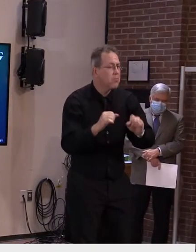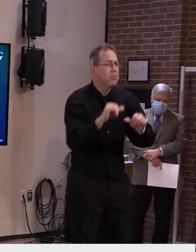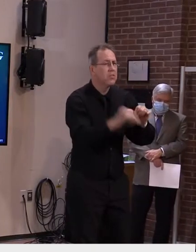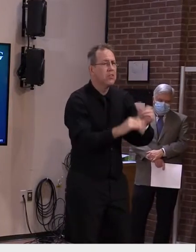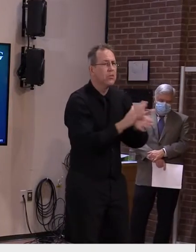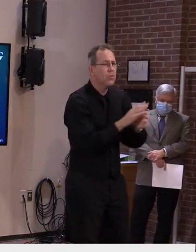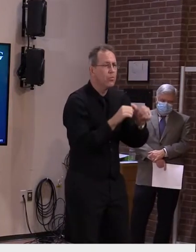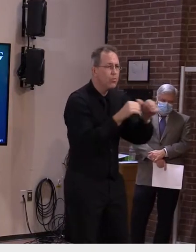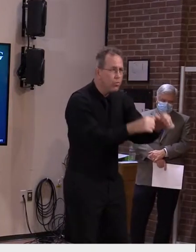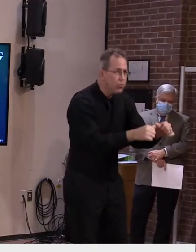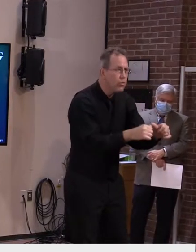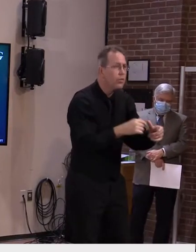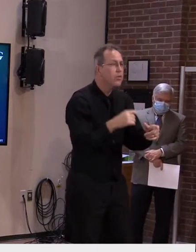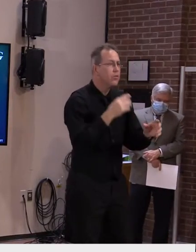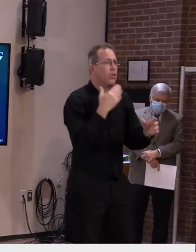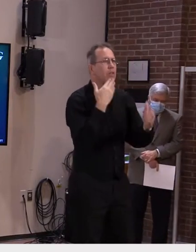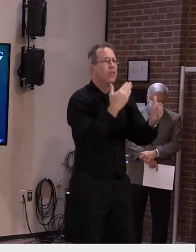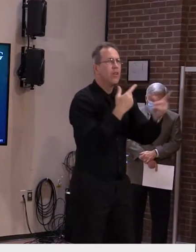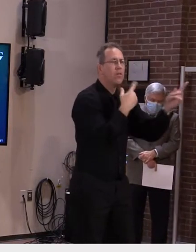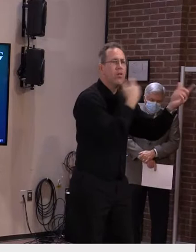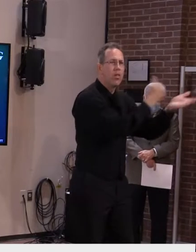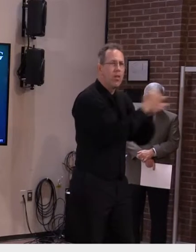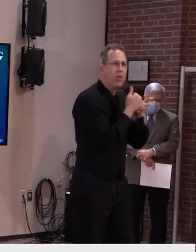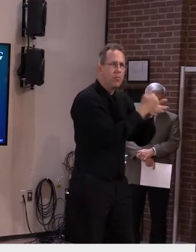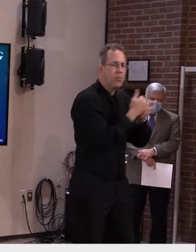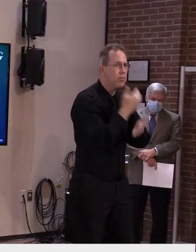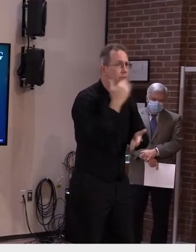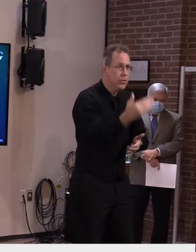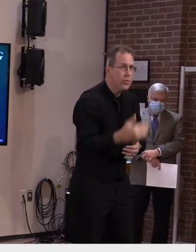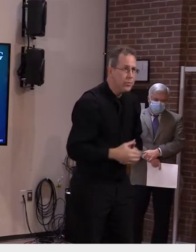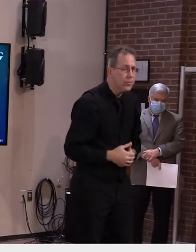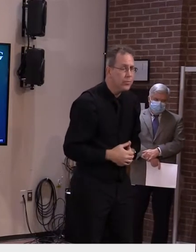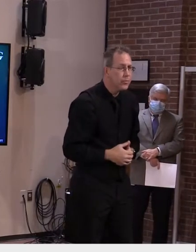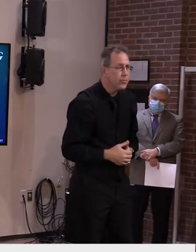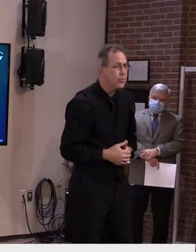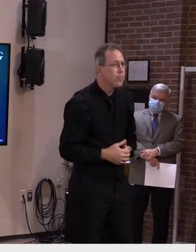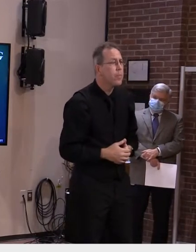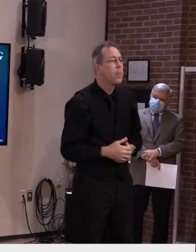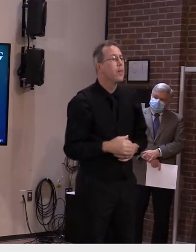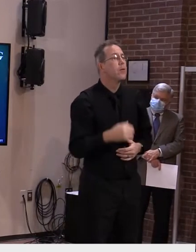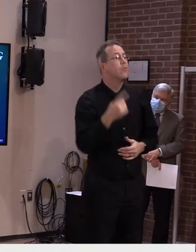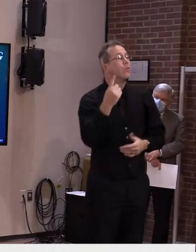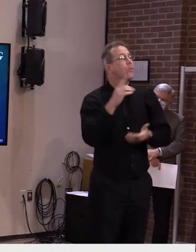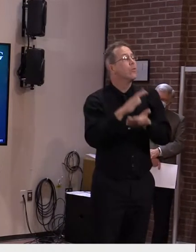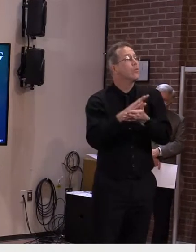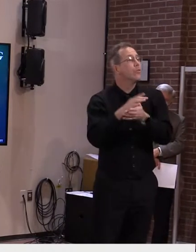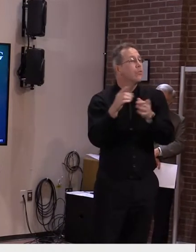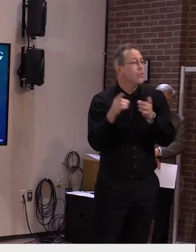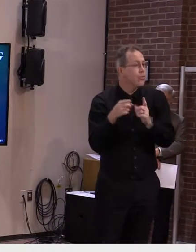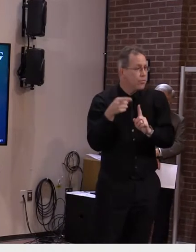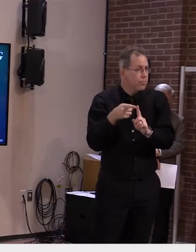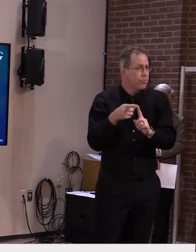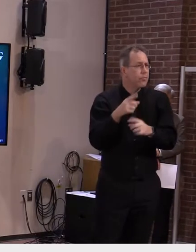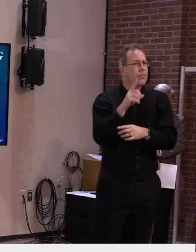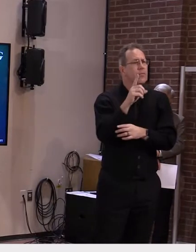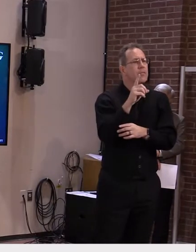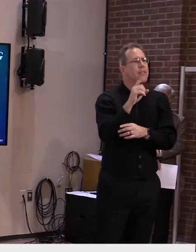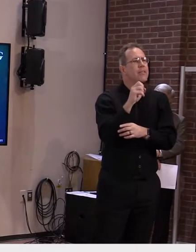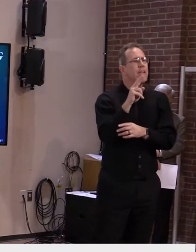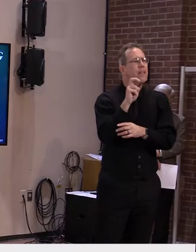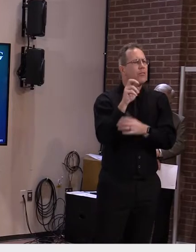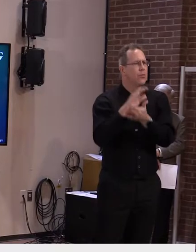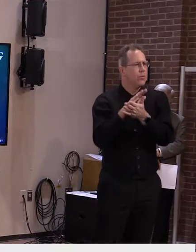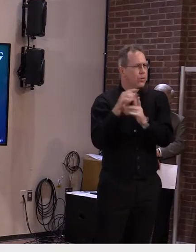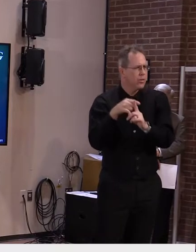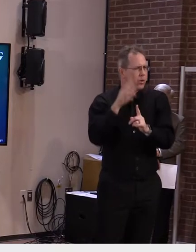I heard from the Caledonia Central Supervisory Union in the Danville area. They had some cases in their schools coming off the Thanksgiving break.